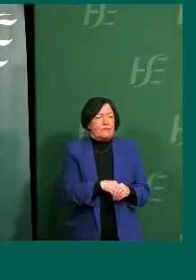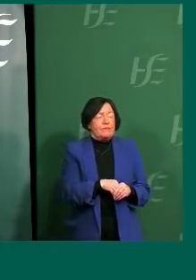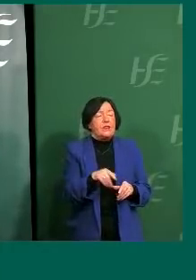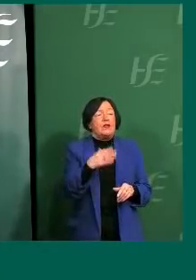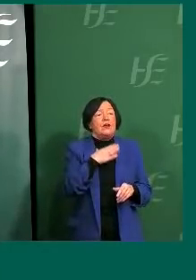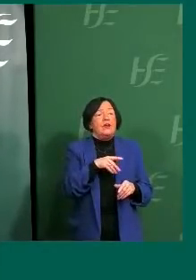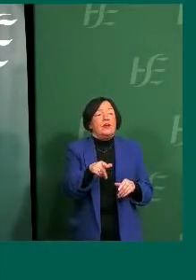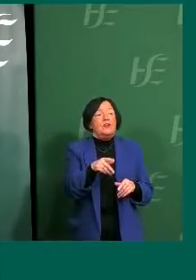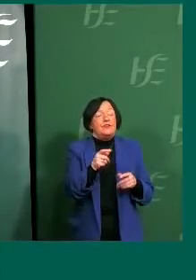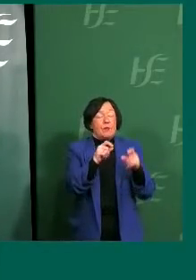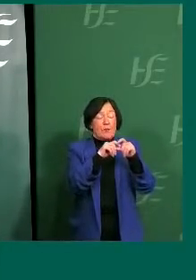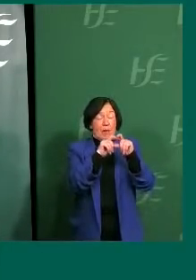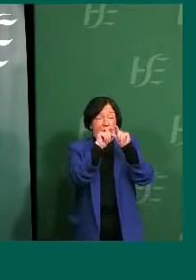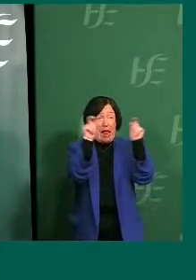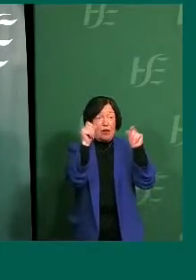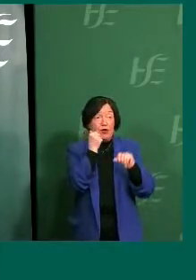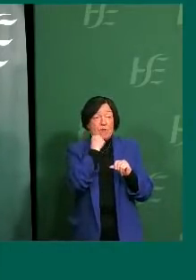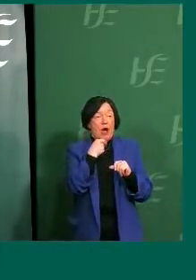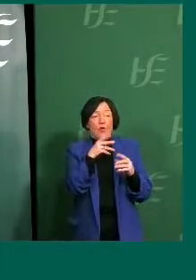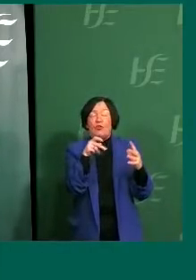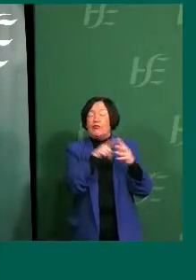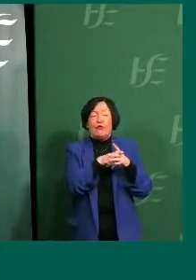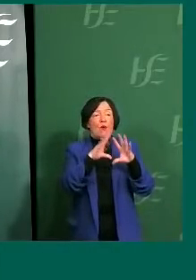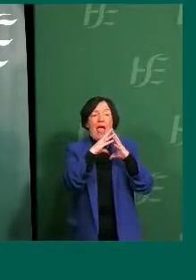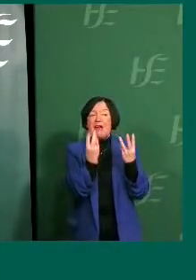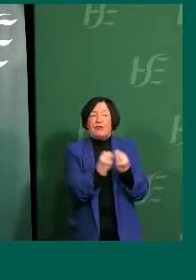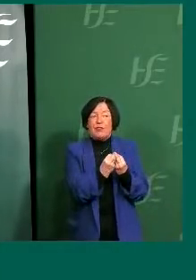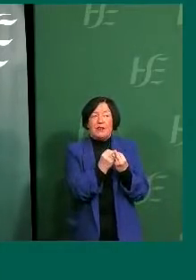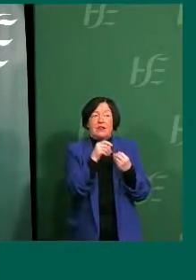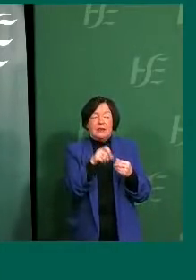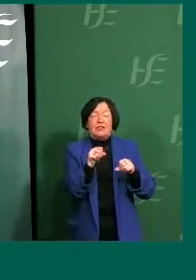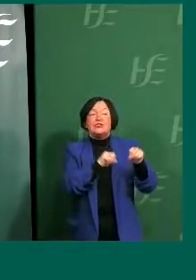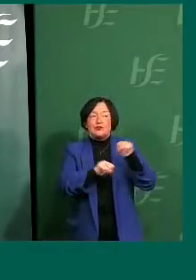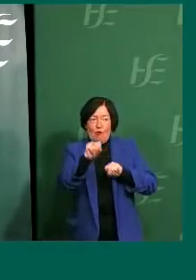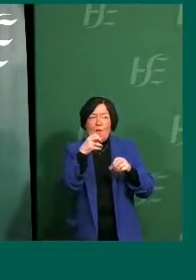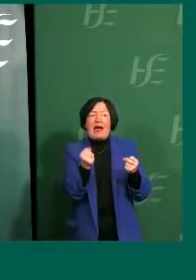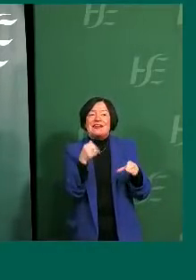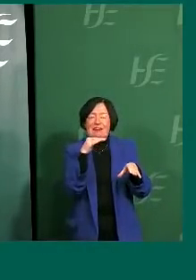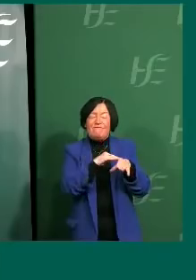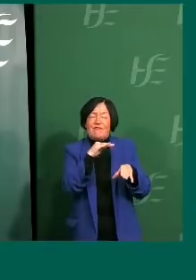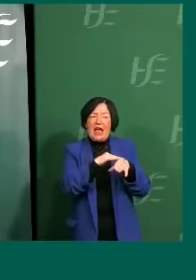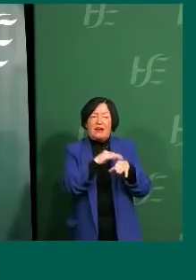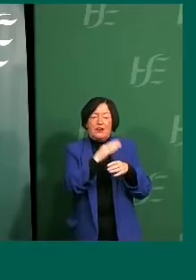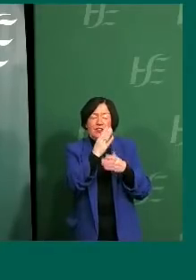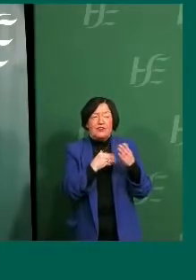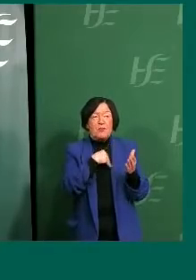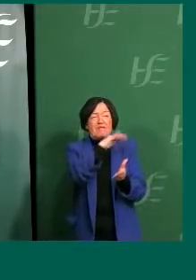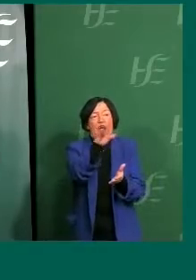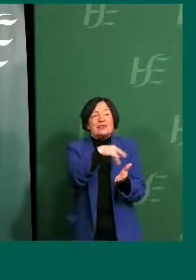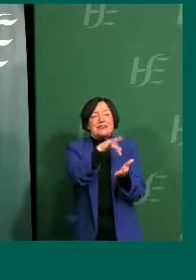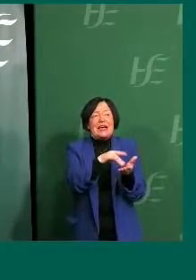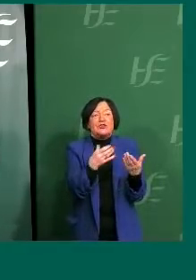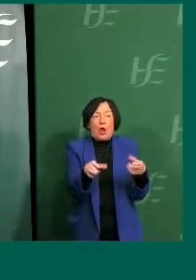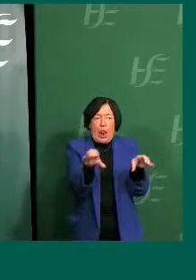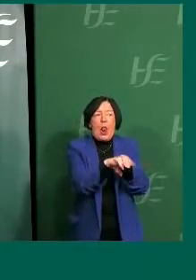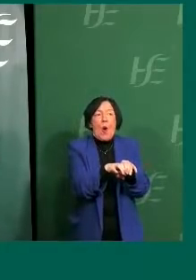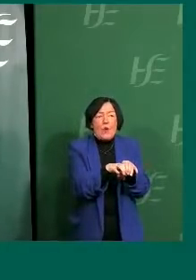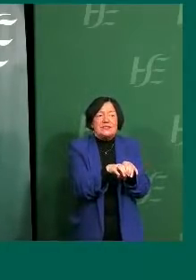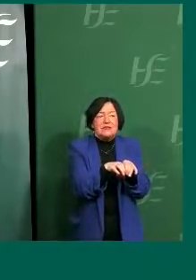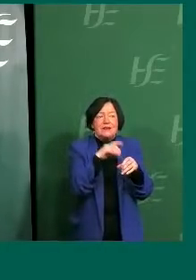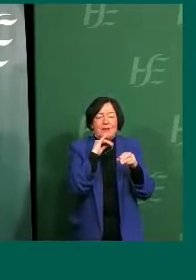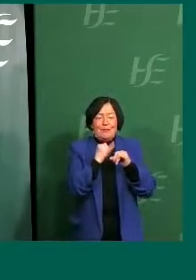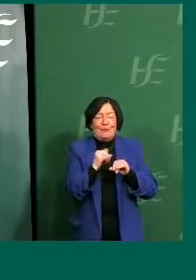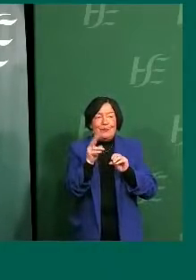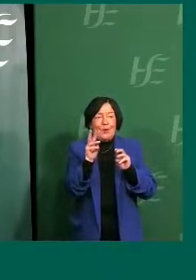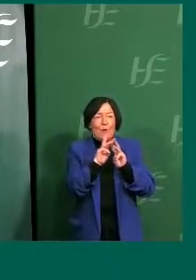Just then some headlines, and I'm not going to go through all of the numbers. The storm did have an effect in the sense that some of our centres had to close down due to the